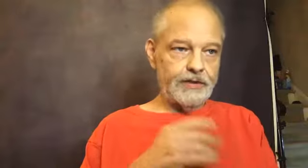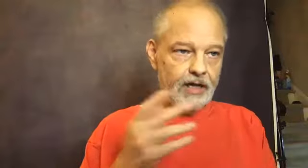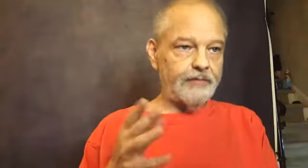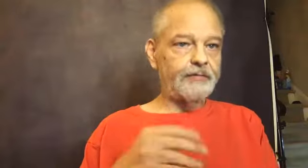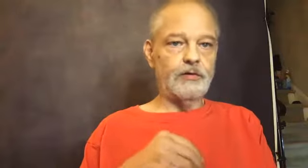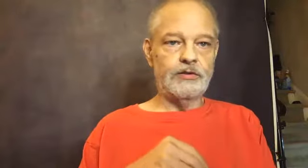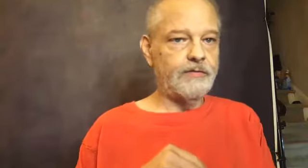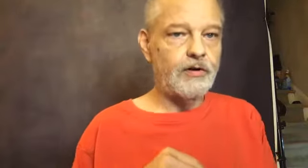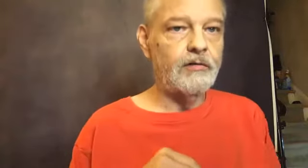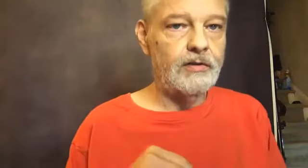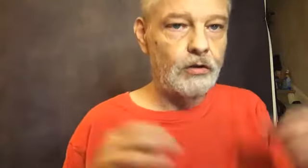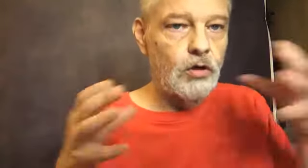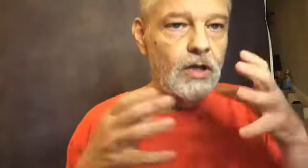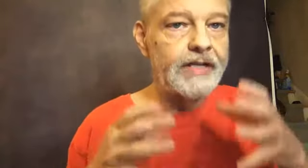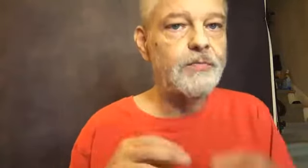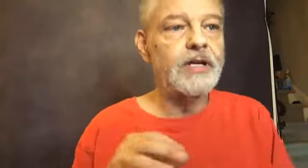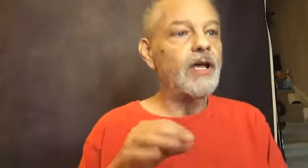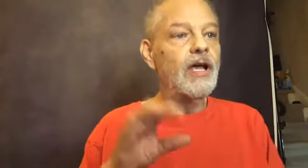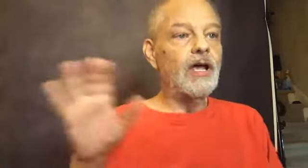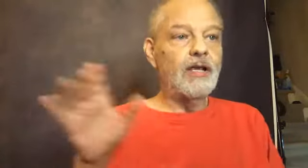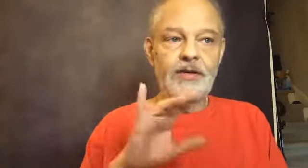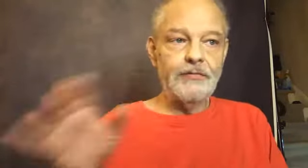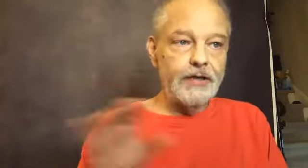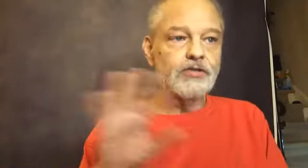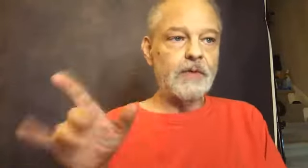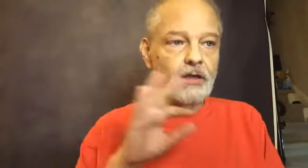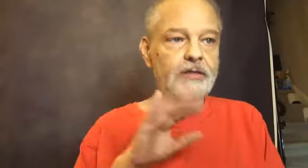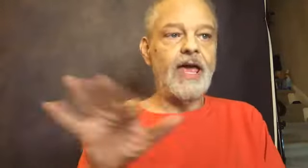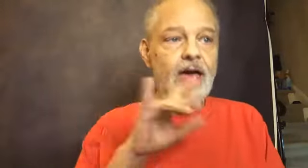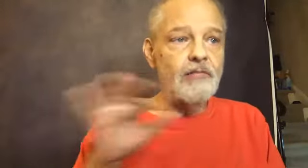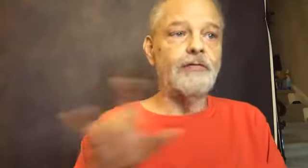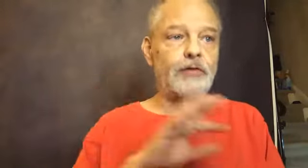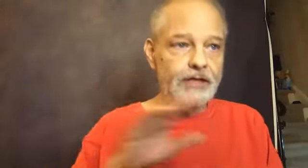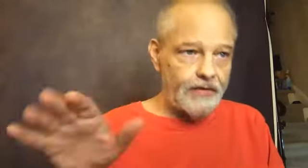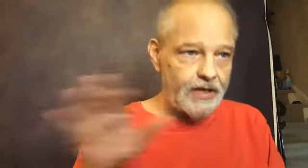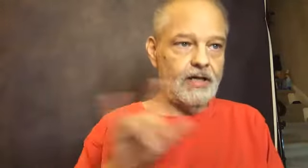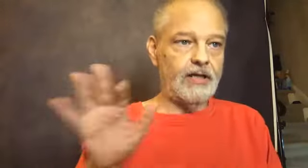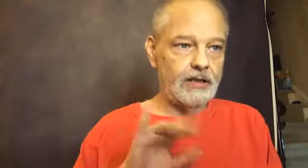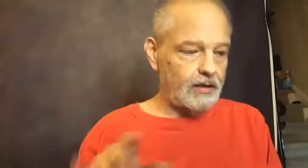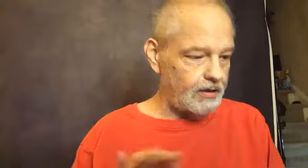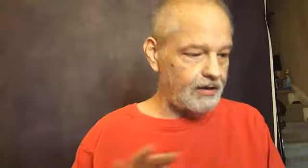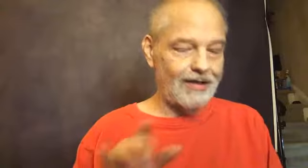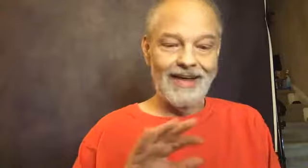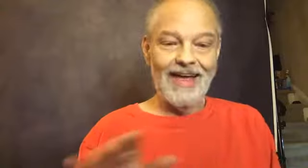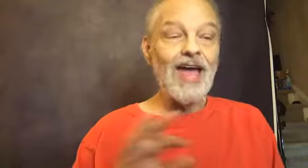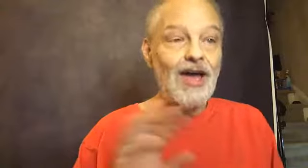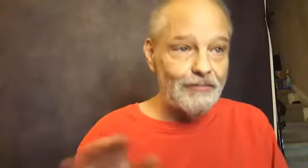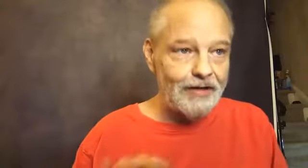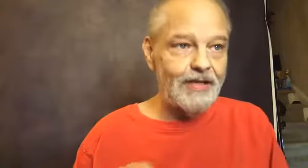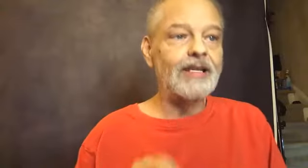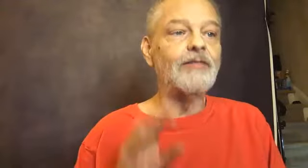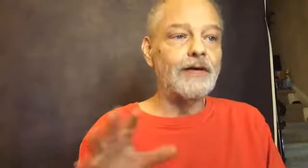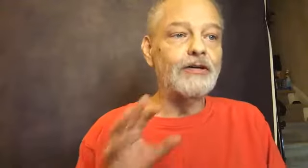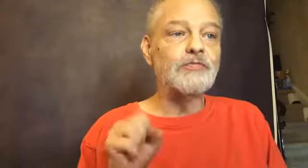Deaf. It was very localized, but they fingerspelled everything. Everything. They